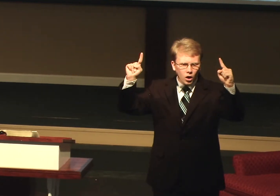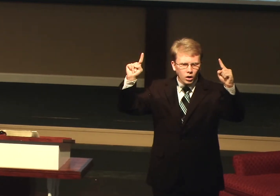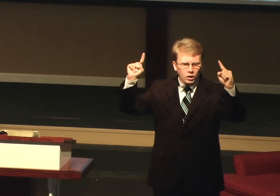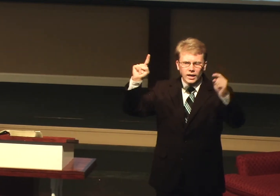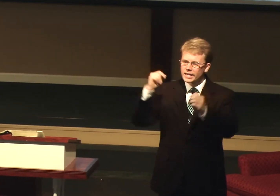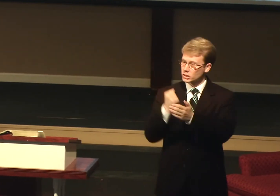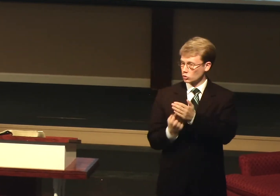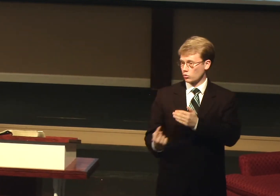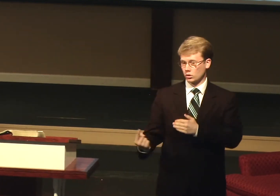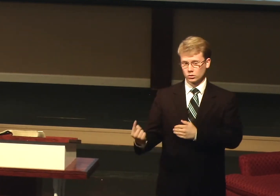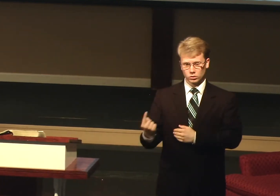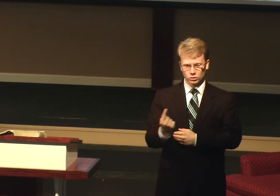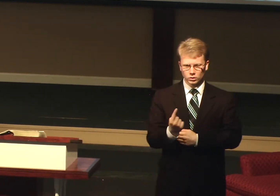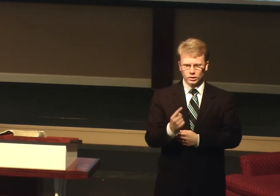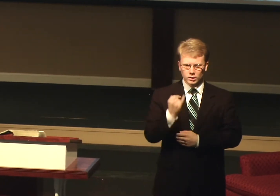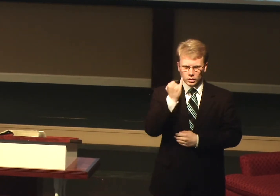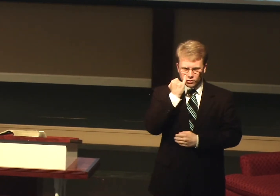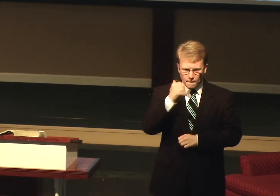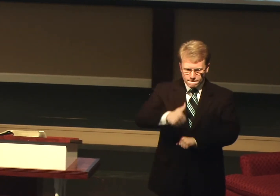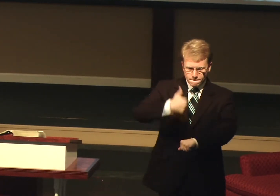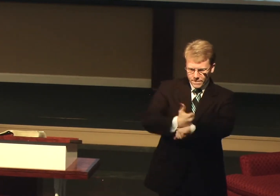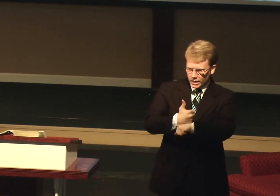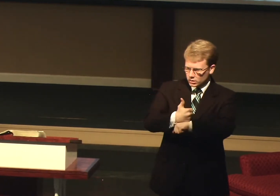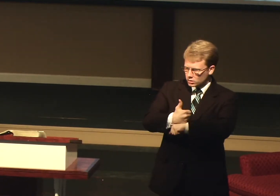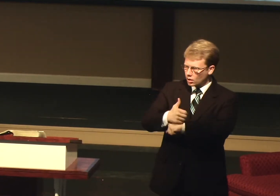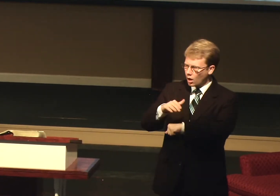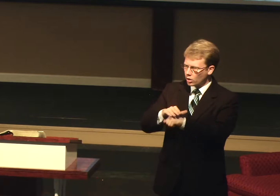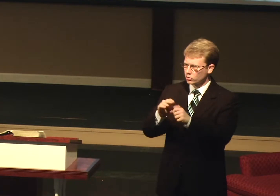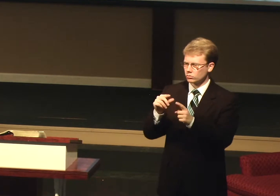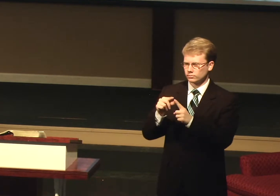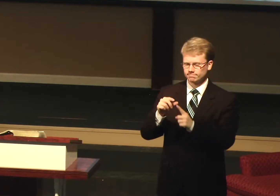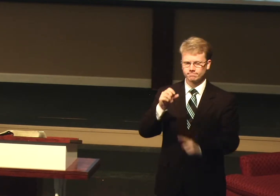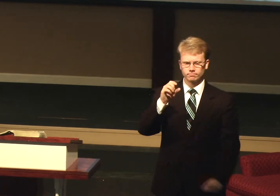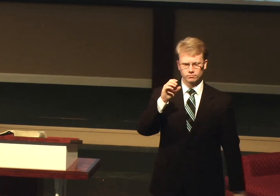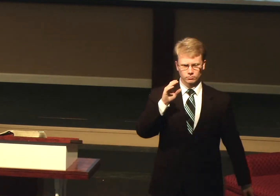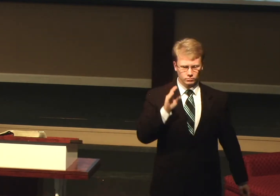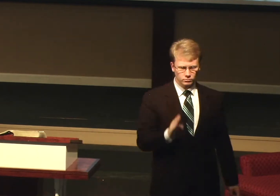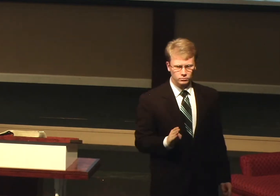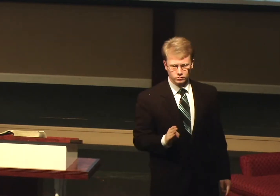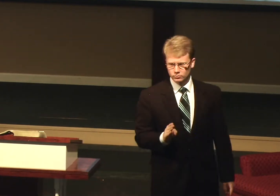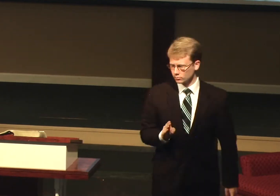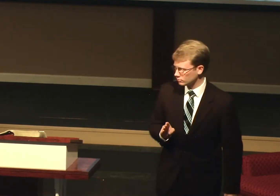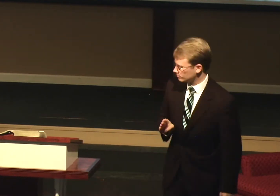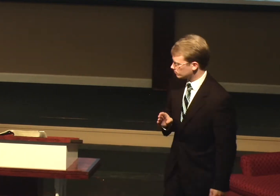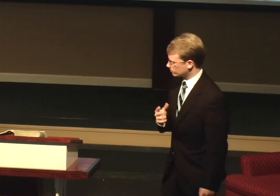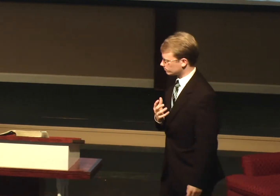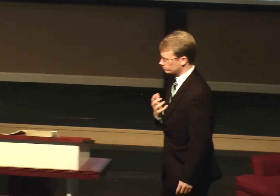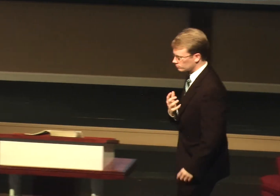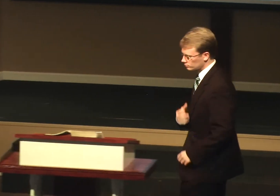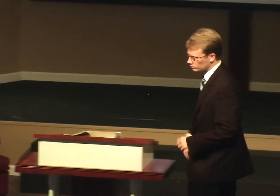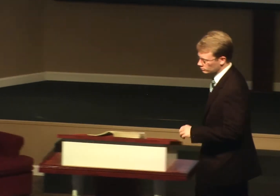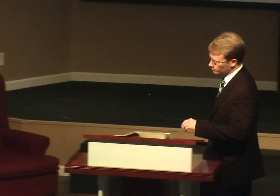We can be successful, each one of us can, if we stand on the foundation that is God.